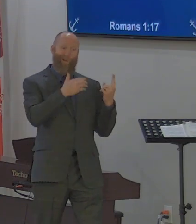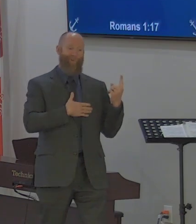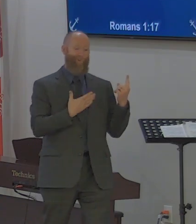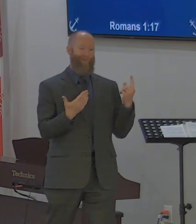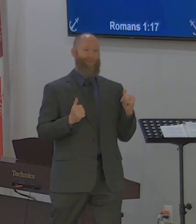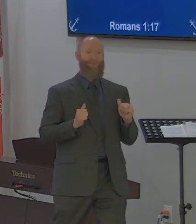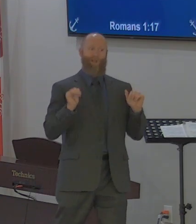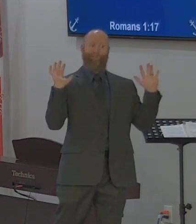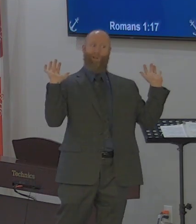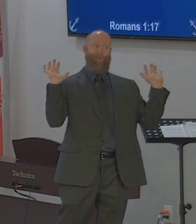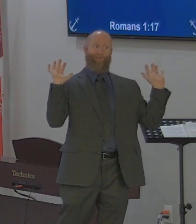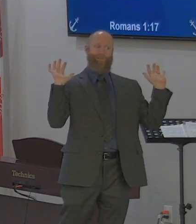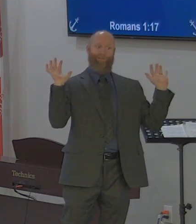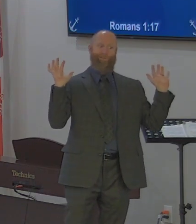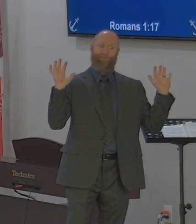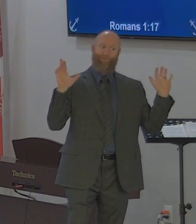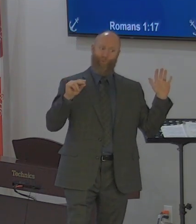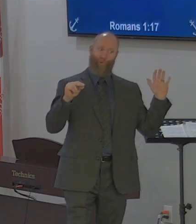God doesn't want me to do that.